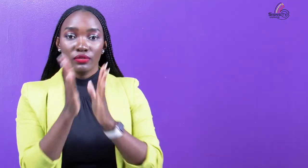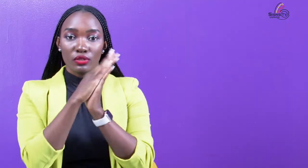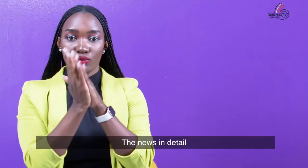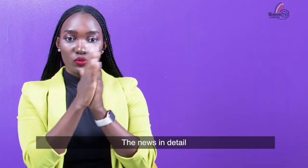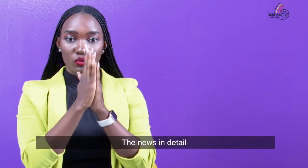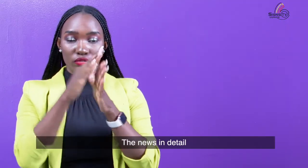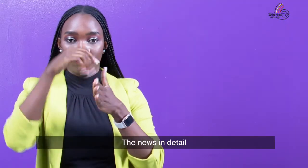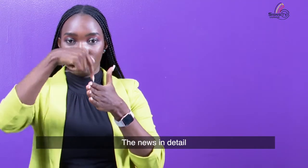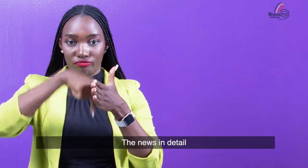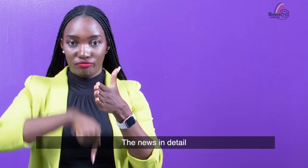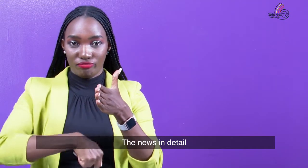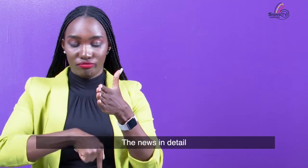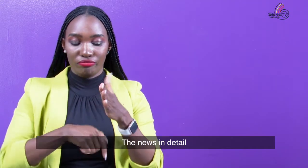The news in detail.